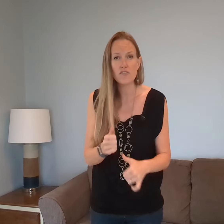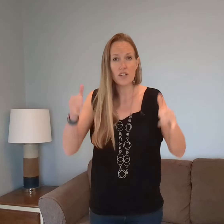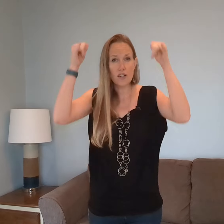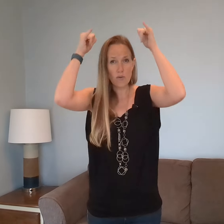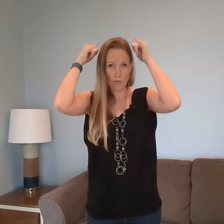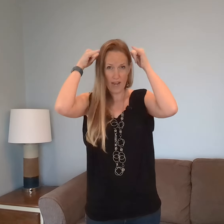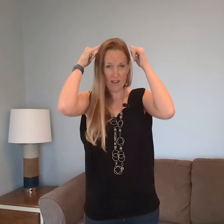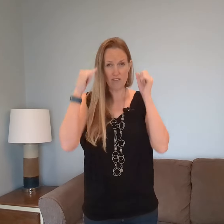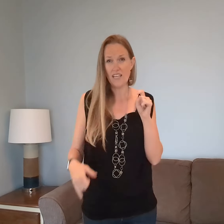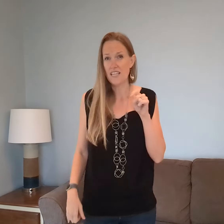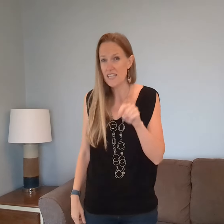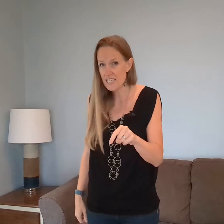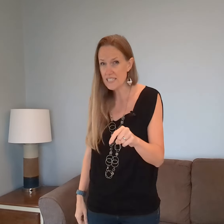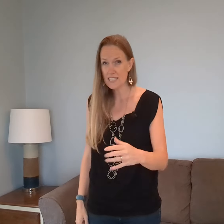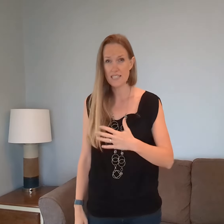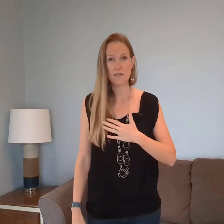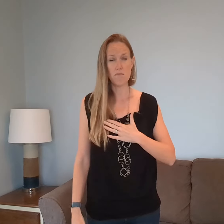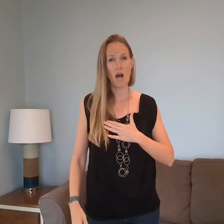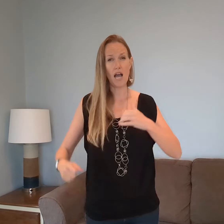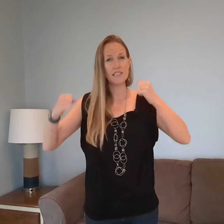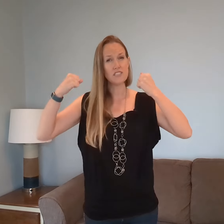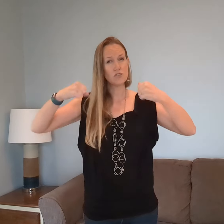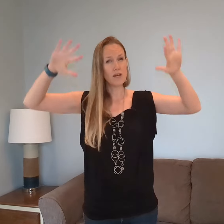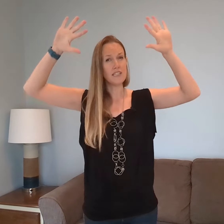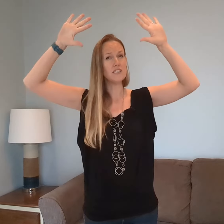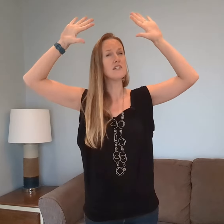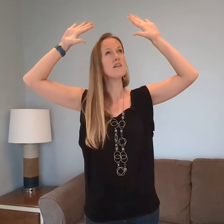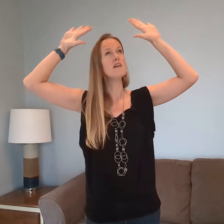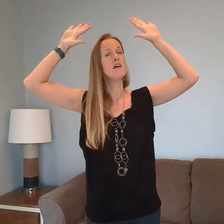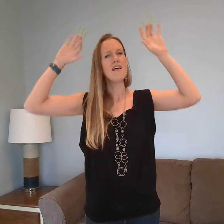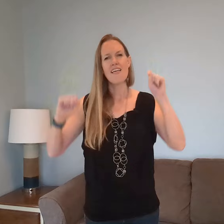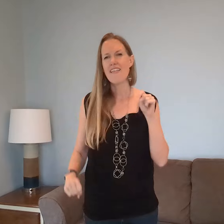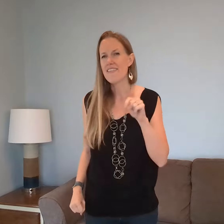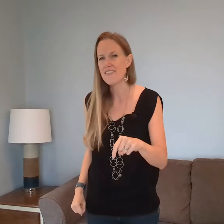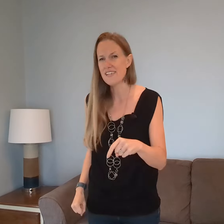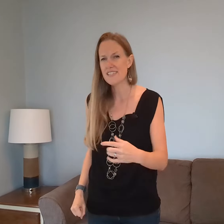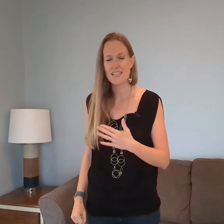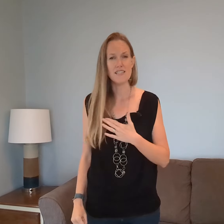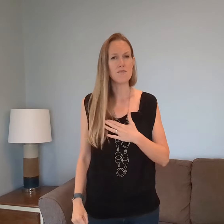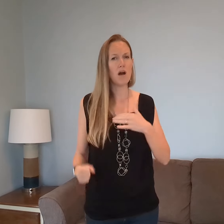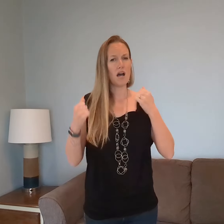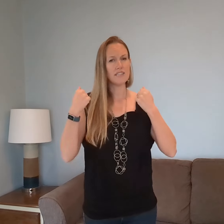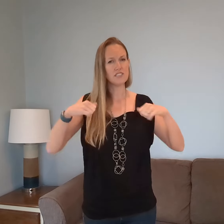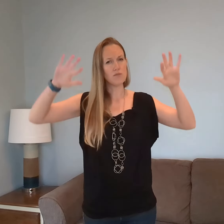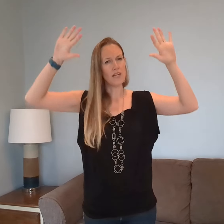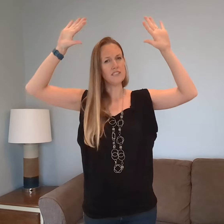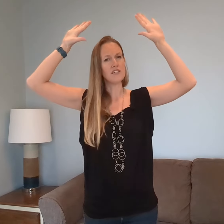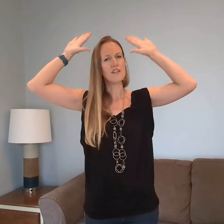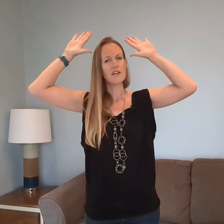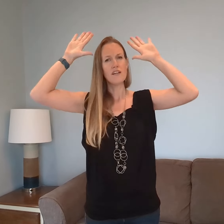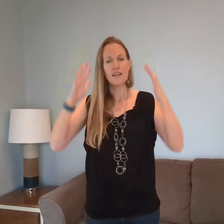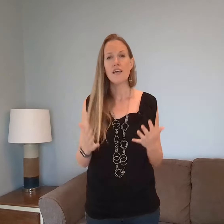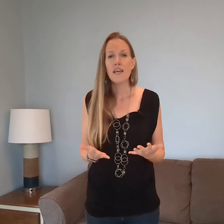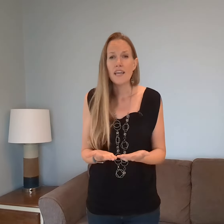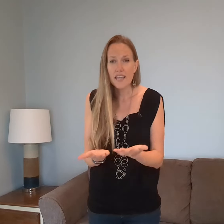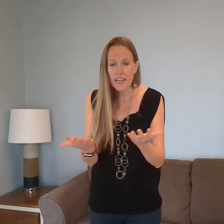every crown. This is my surrender. This is my surrender.